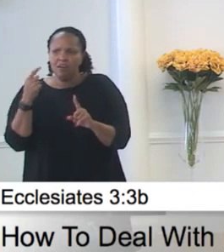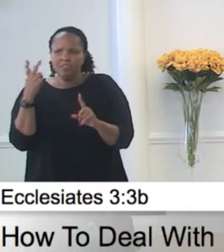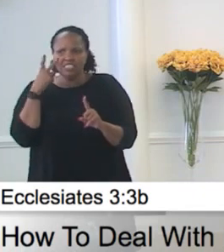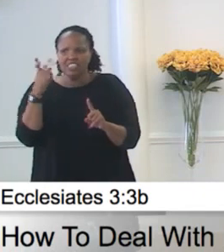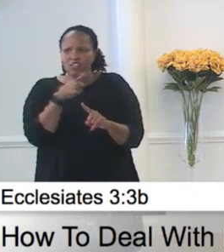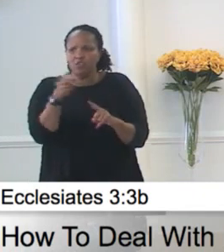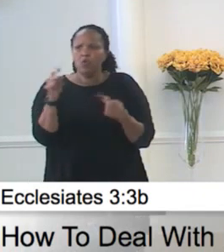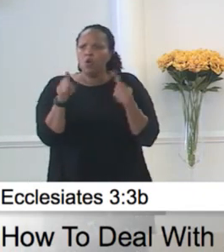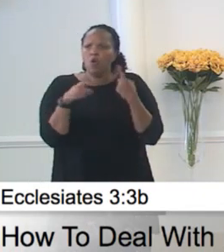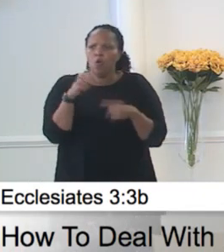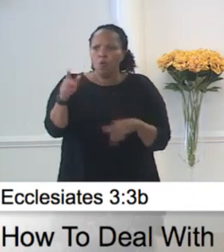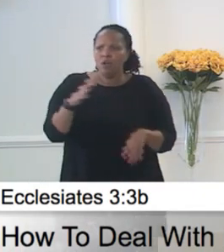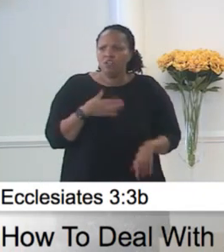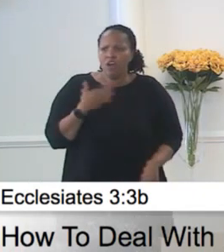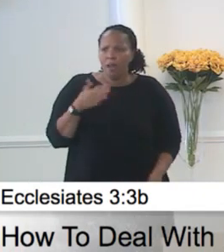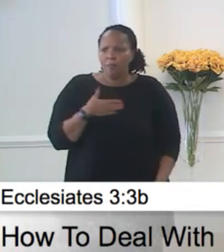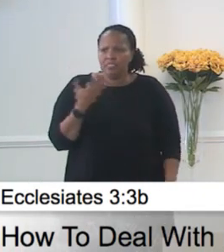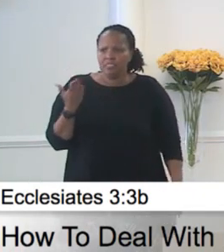happy.